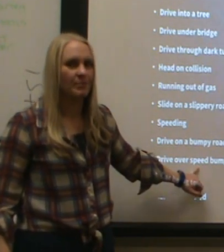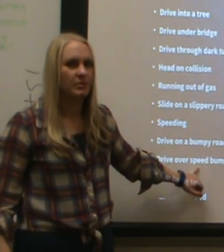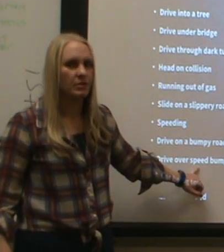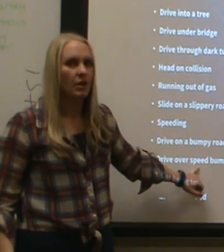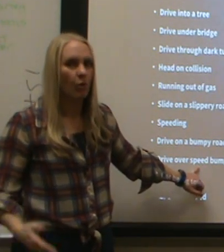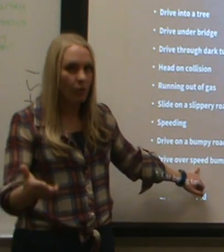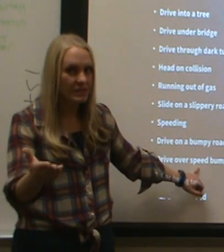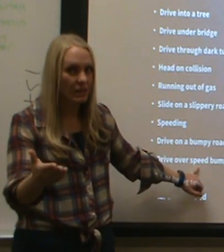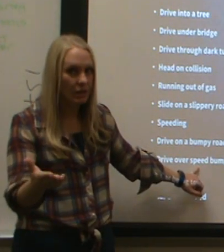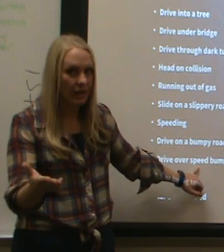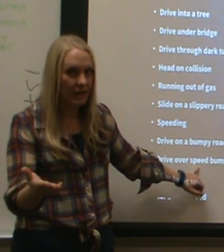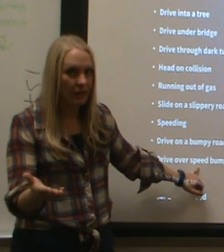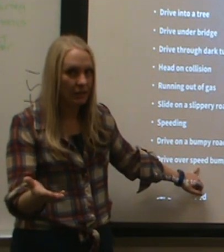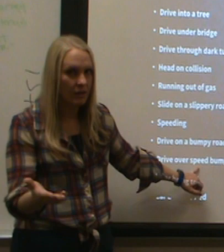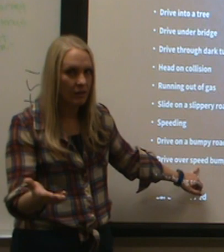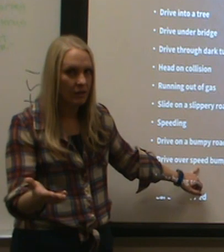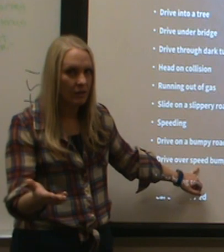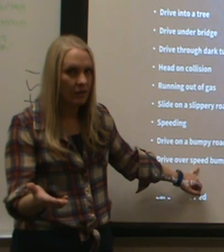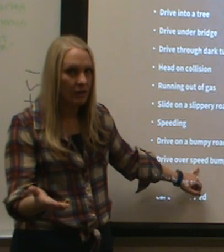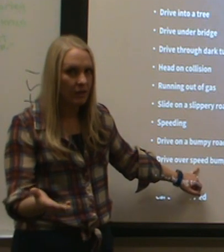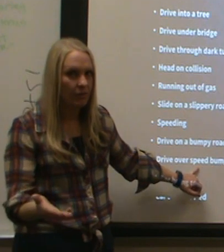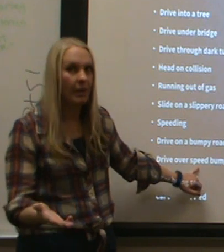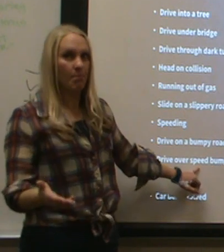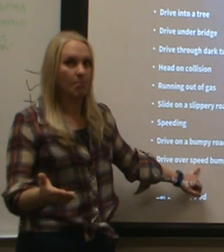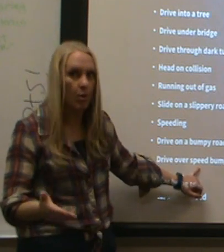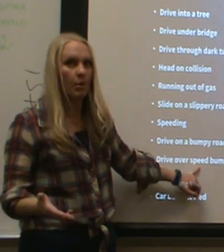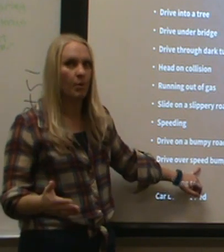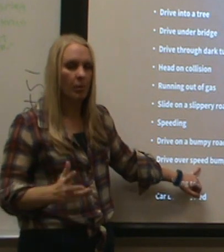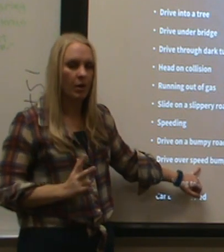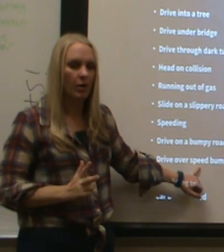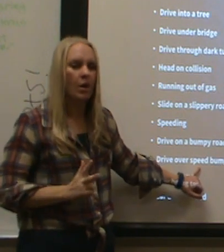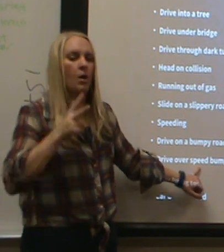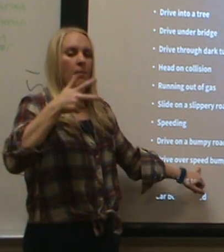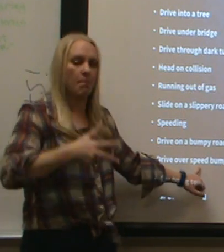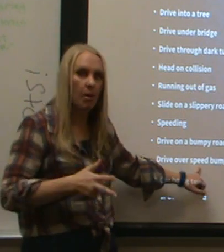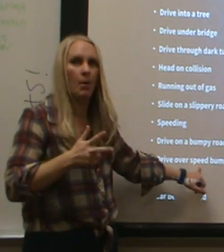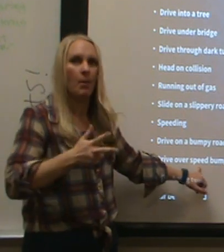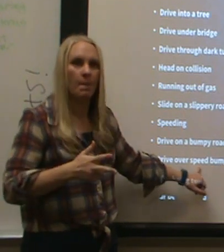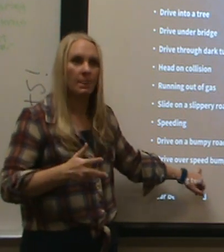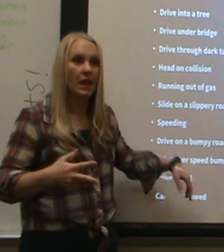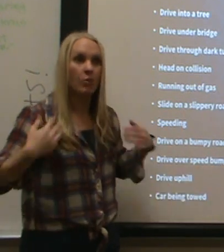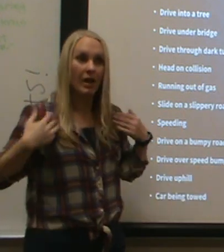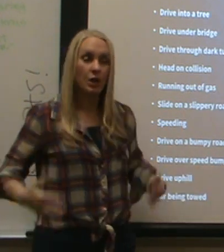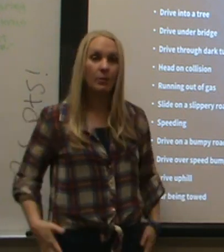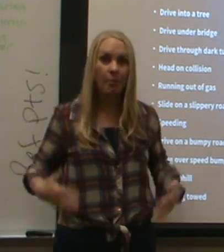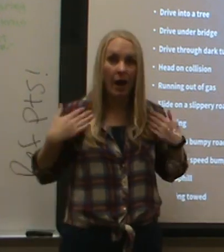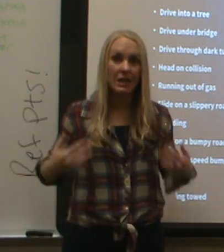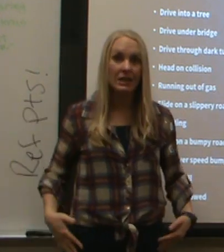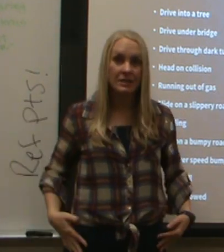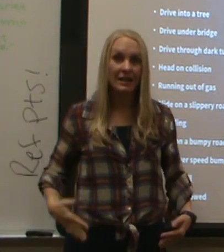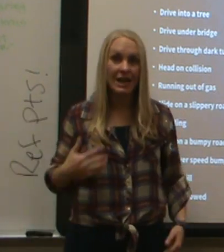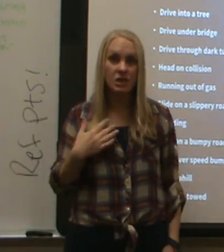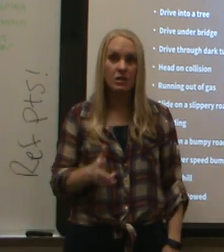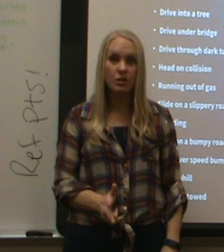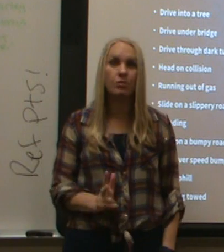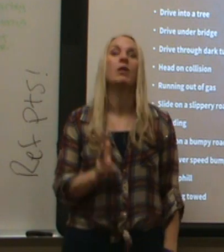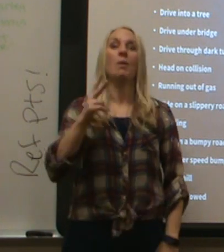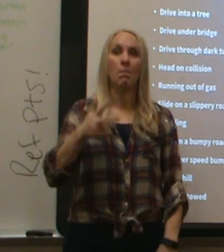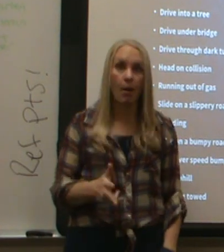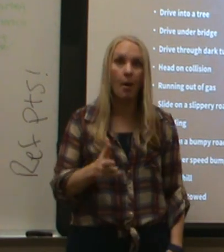bumps. What does that look like? Right, boom, boom. Right, your body does the actions too. Boom.